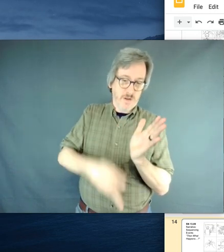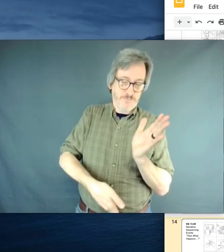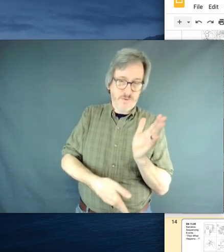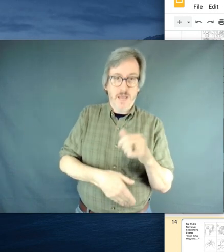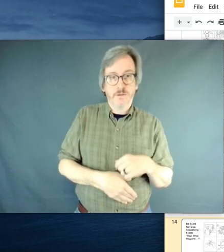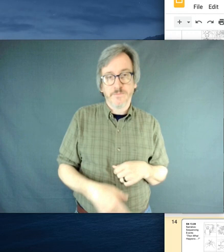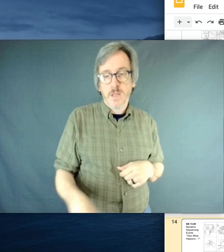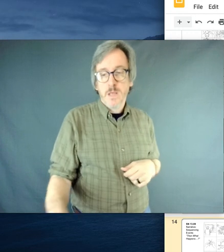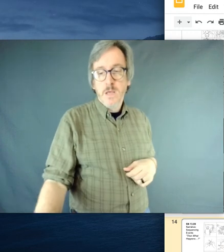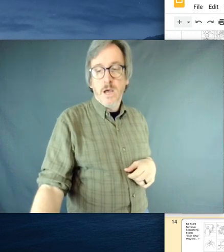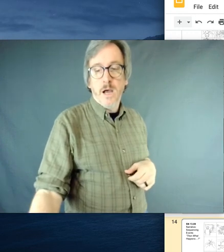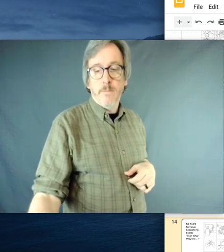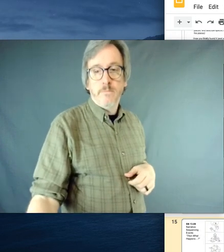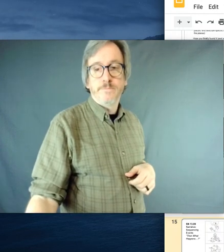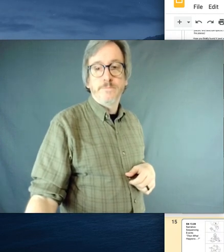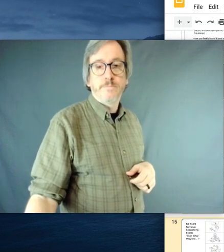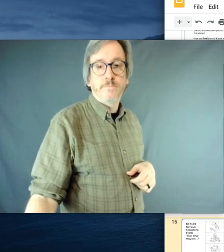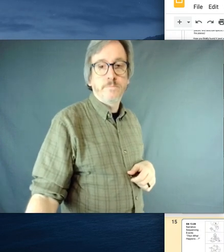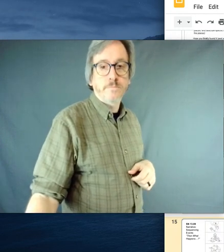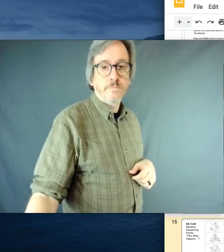very end.